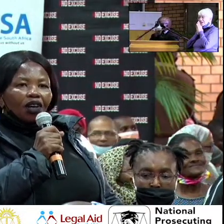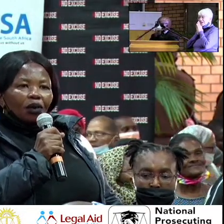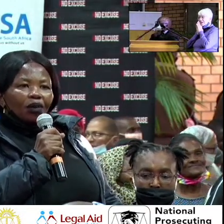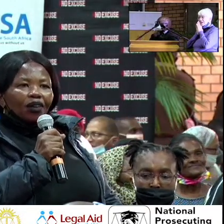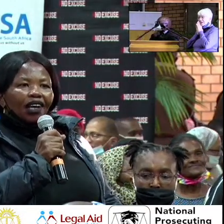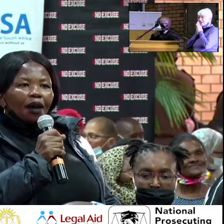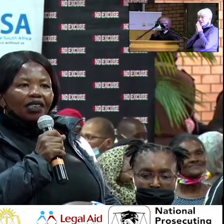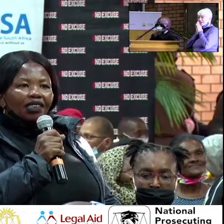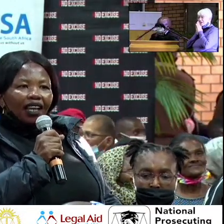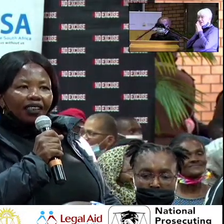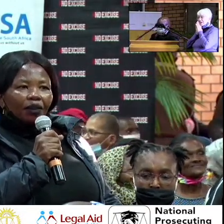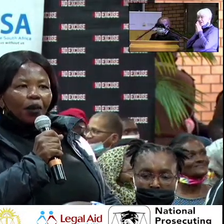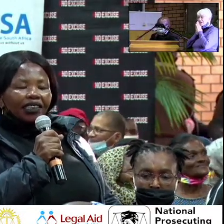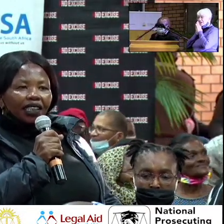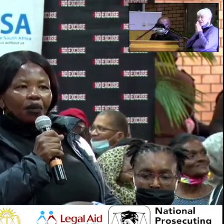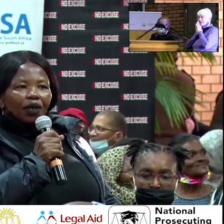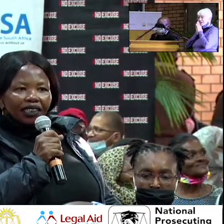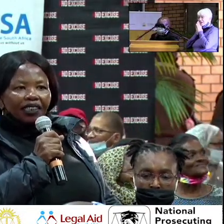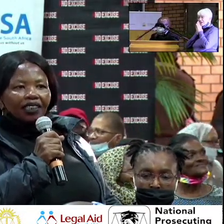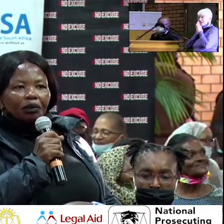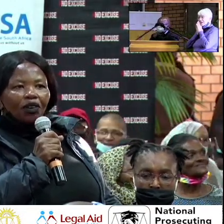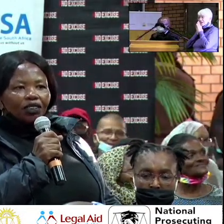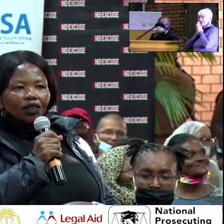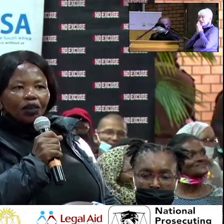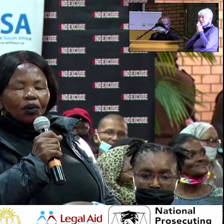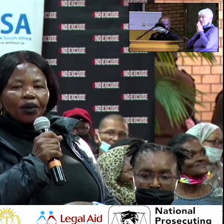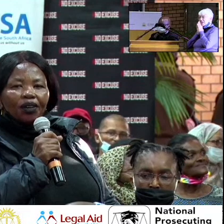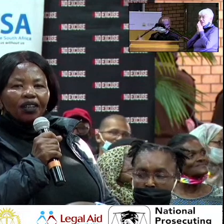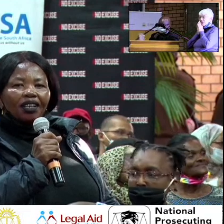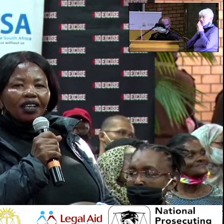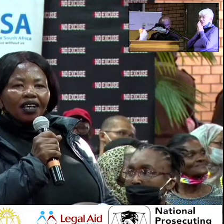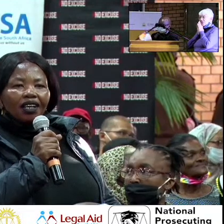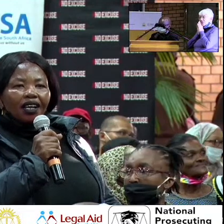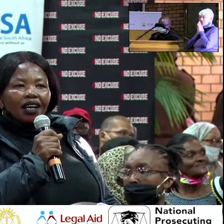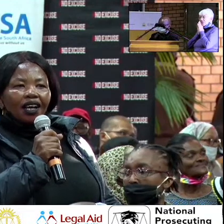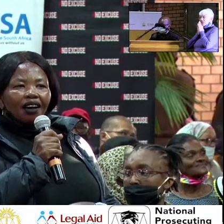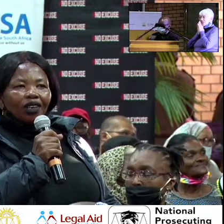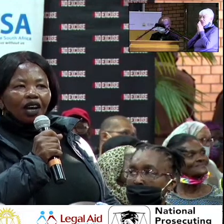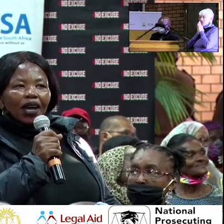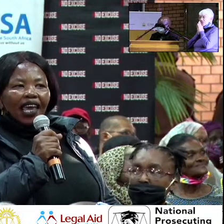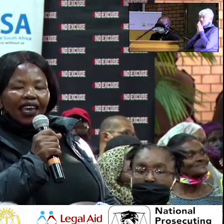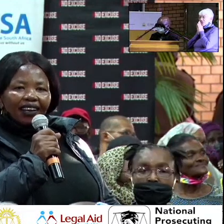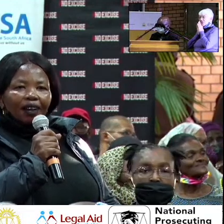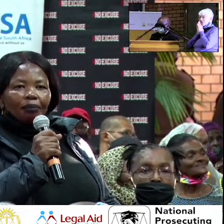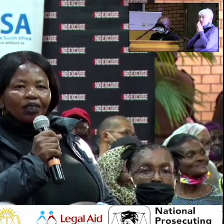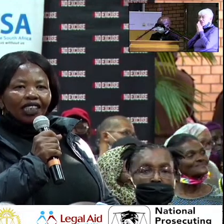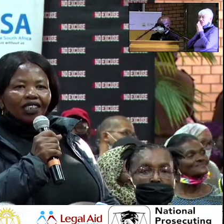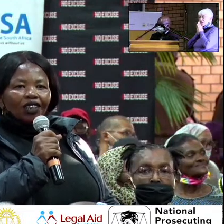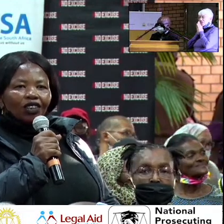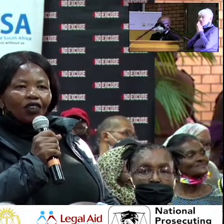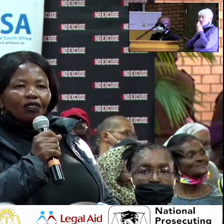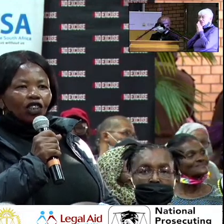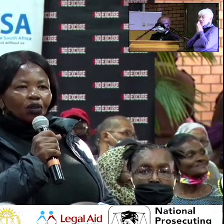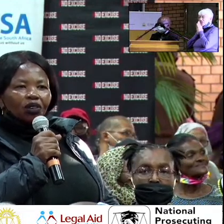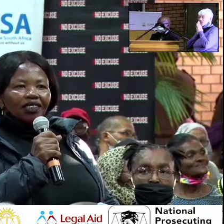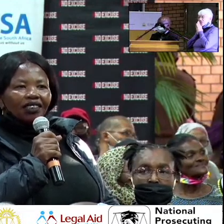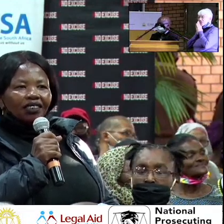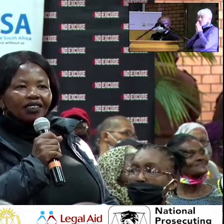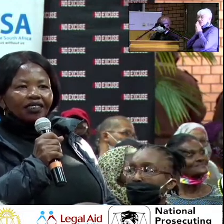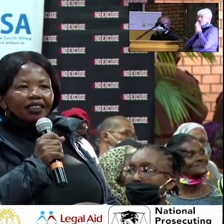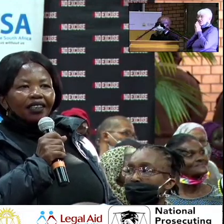You know, I've been standing, waiting and waiting because, you know, I've got now anger because there's a lot of